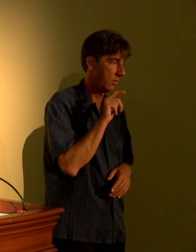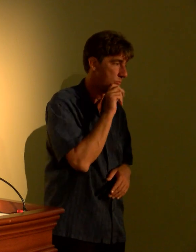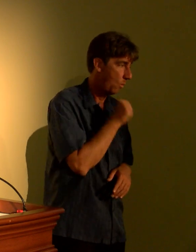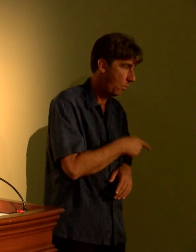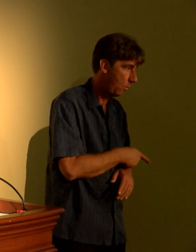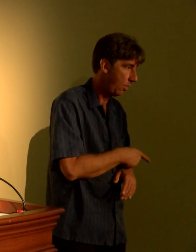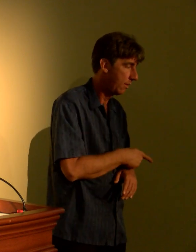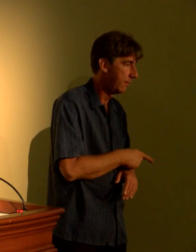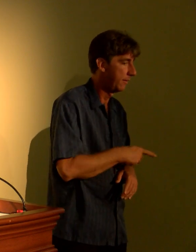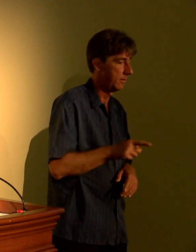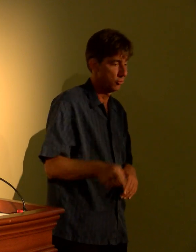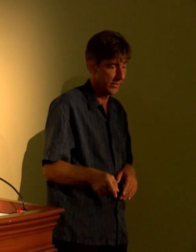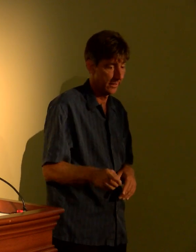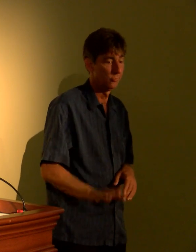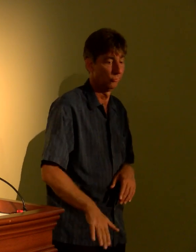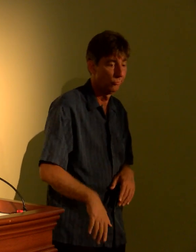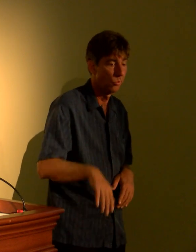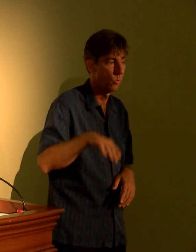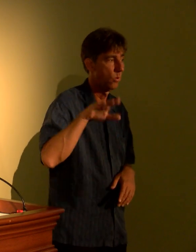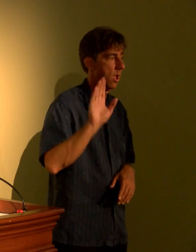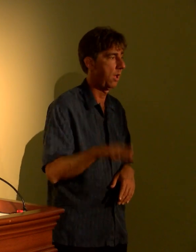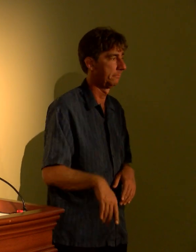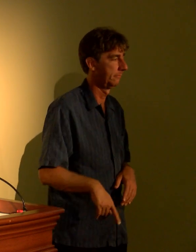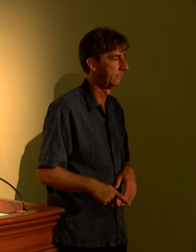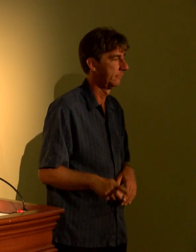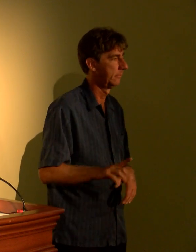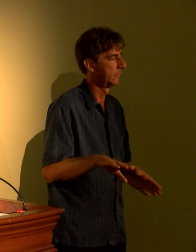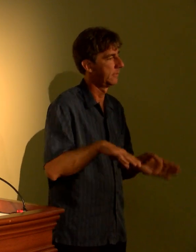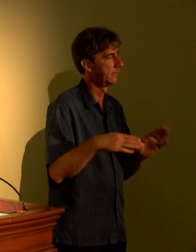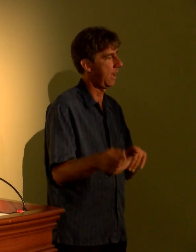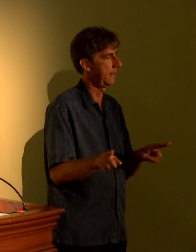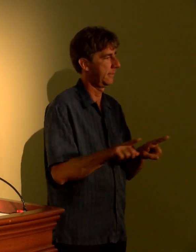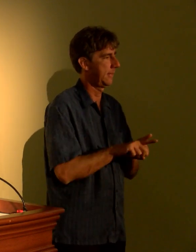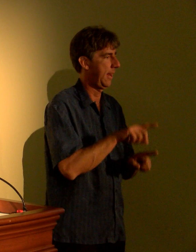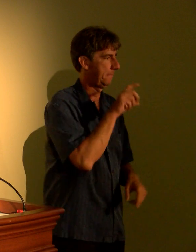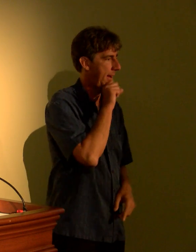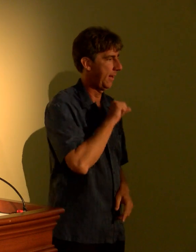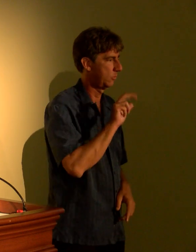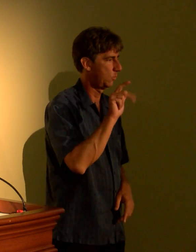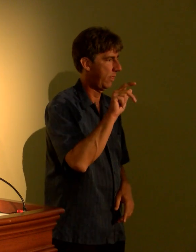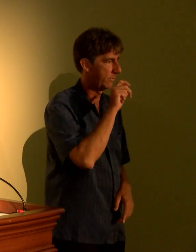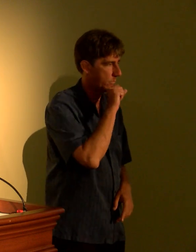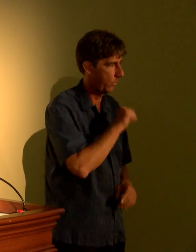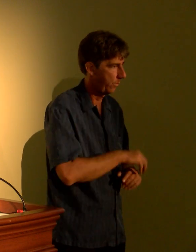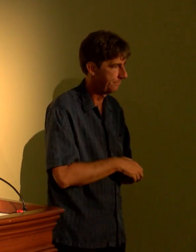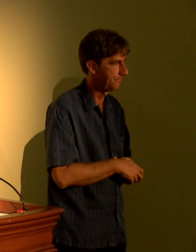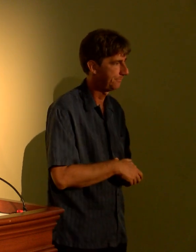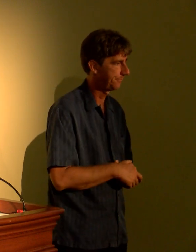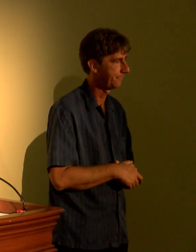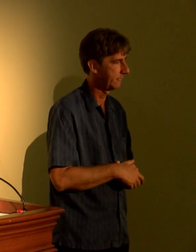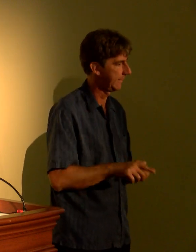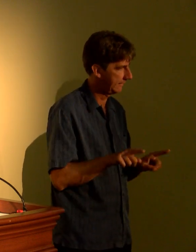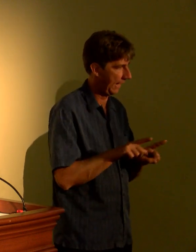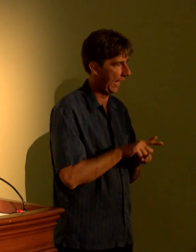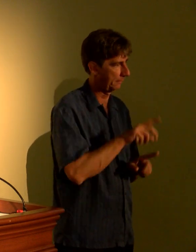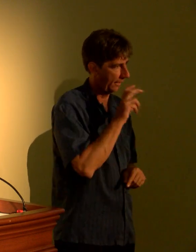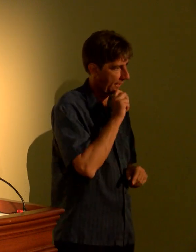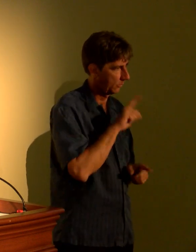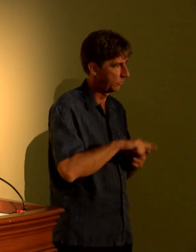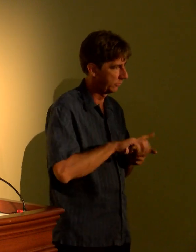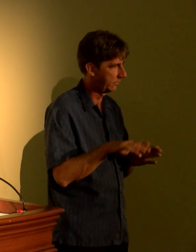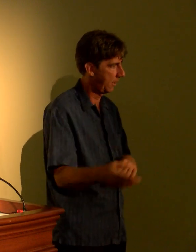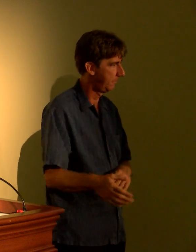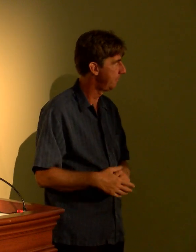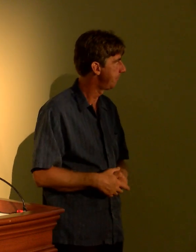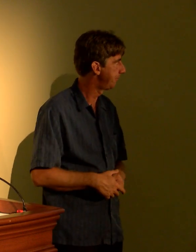then Elizabeth grew up only to die at the same age, 23, same age as her mother when she died.